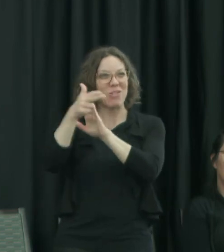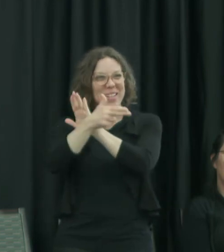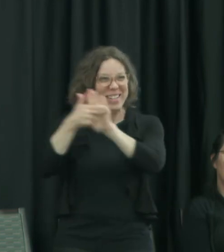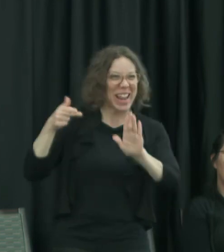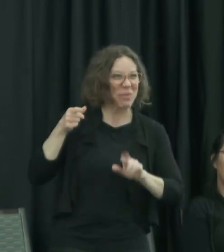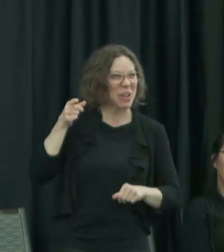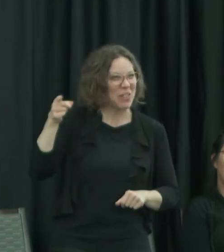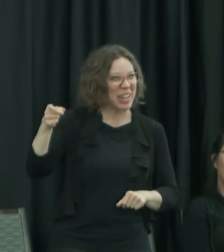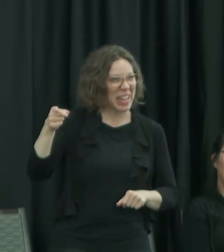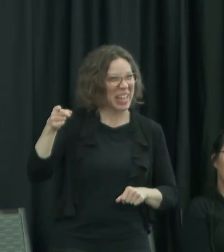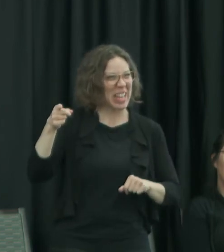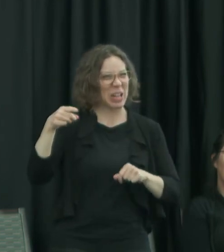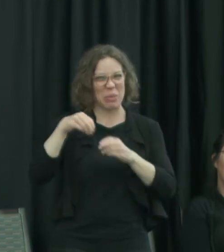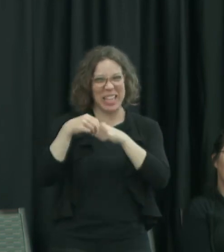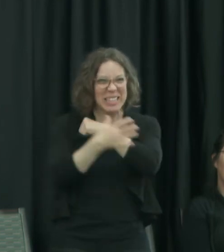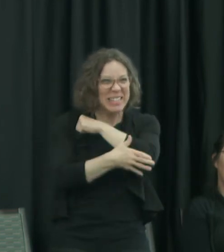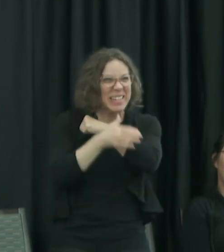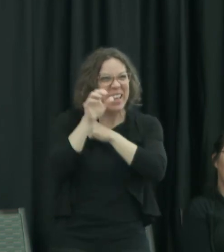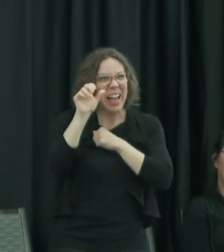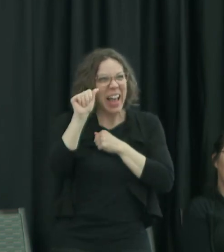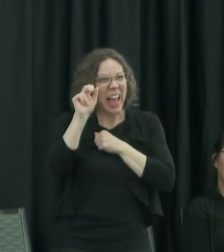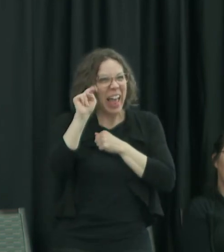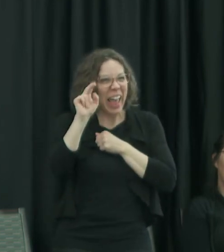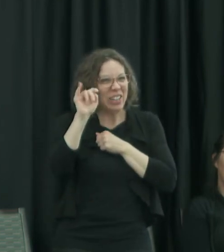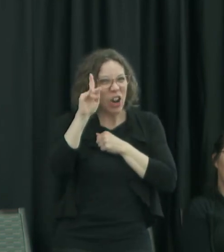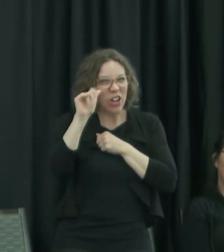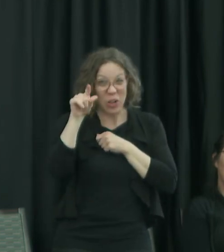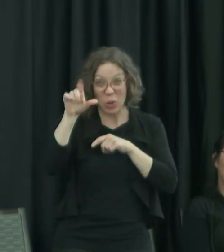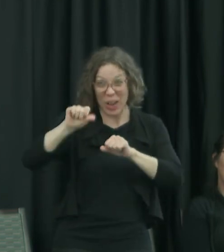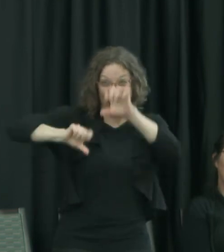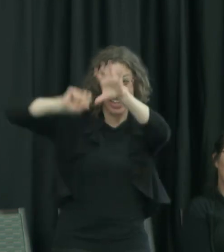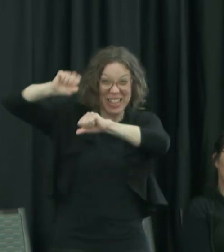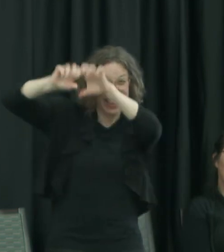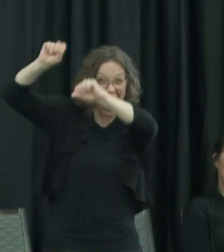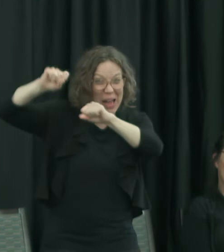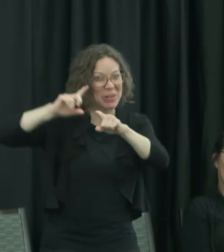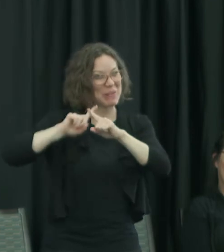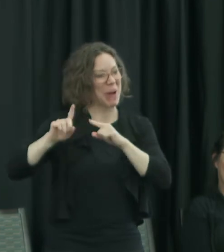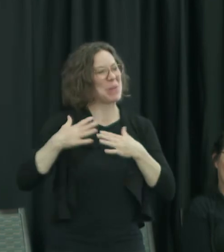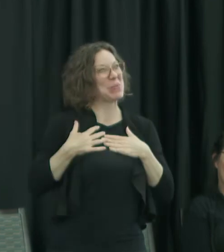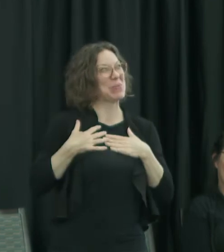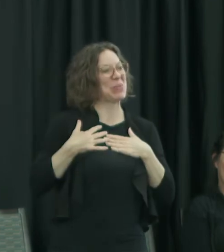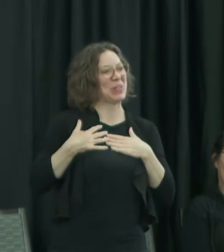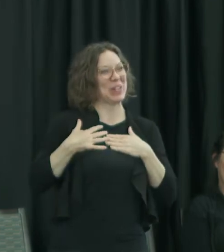Antarctica. And I don't know if you were able to climb it, Stacy, but we have now come full circle.